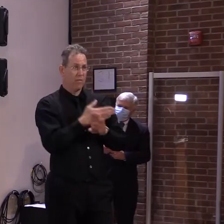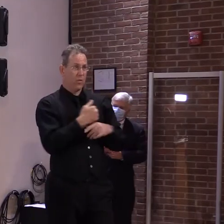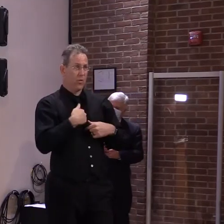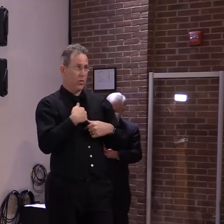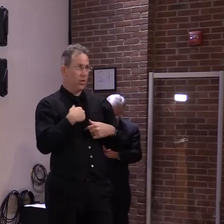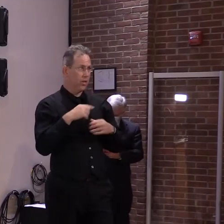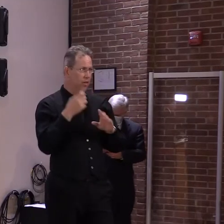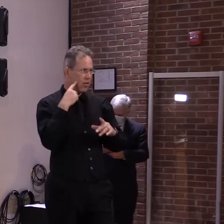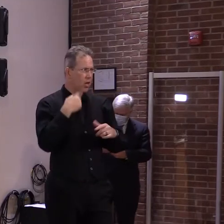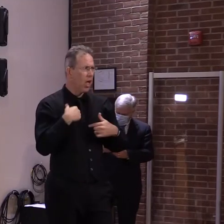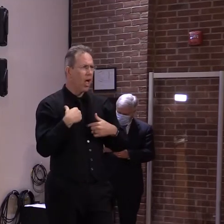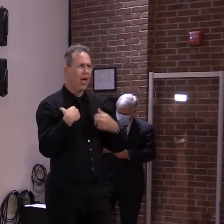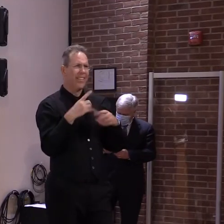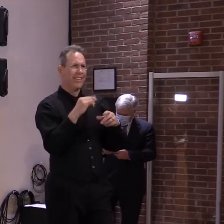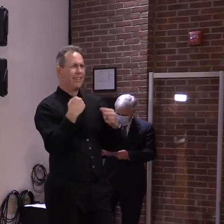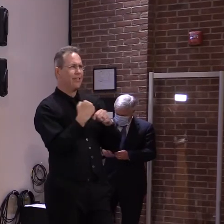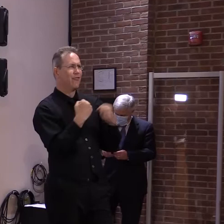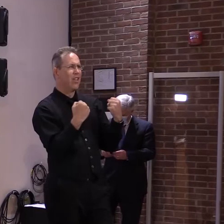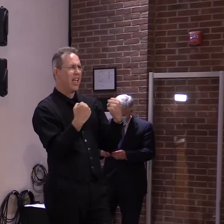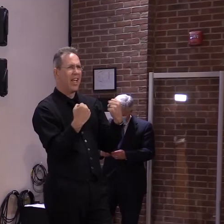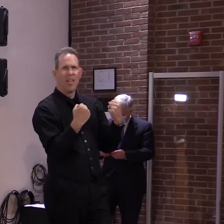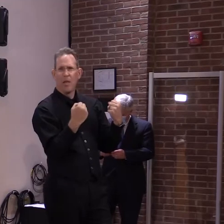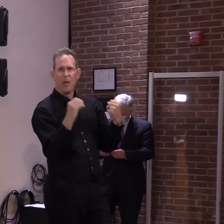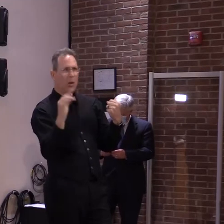trooper on the interstate. But